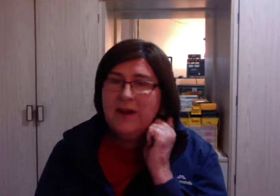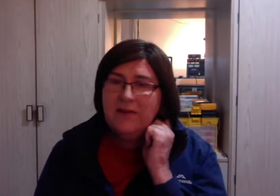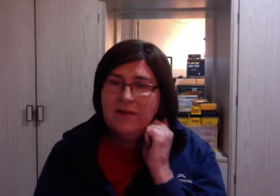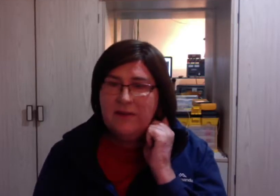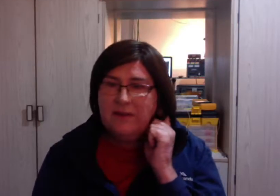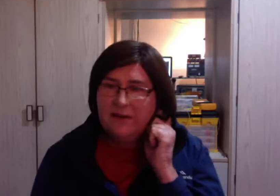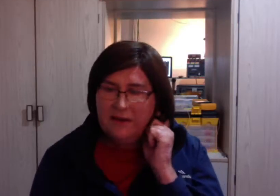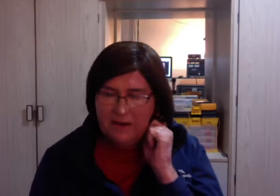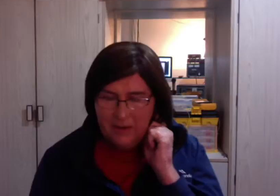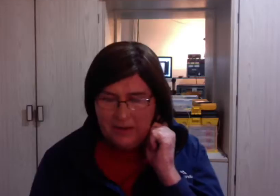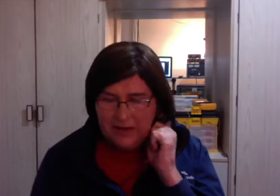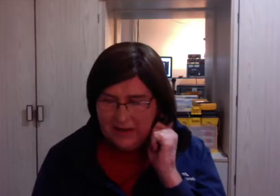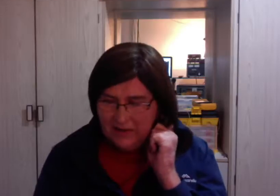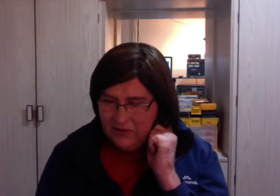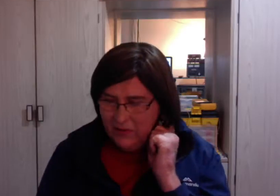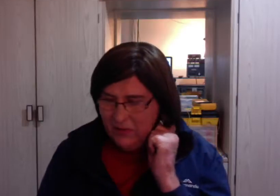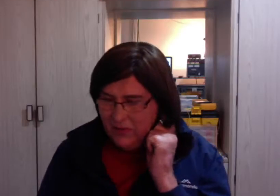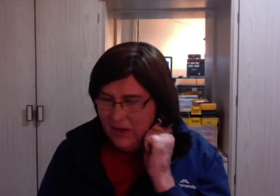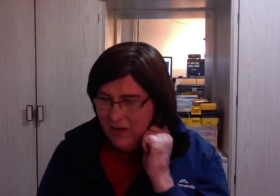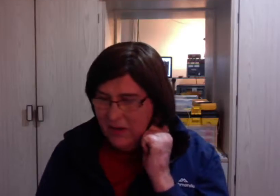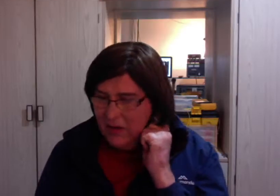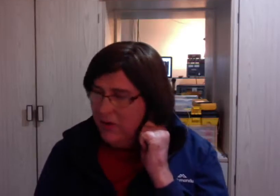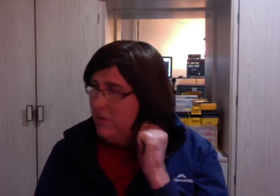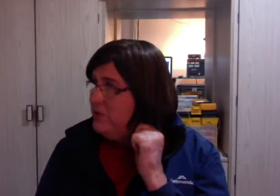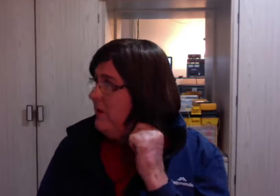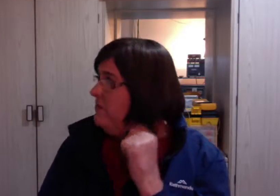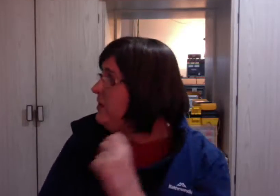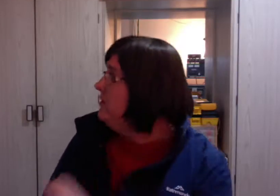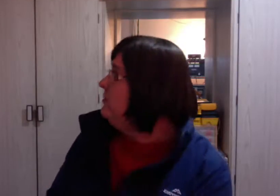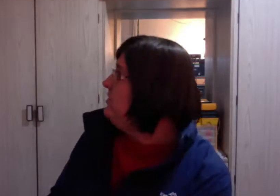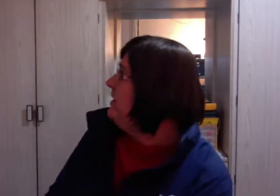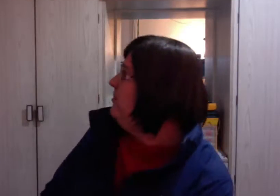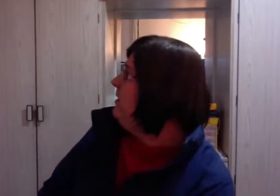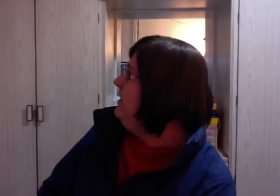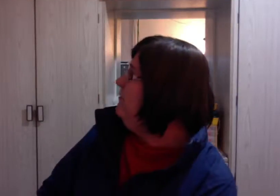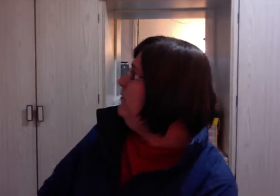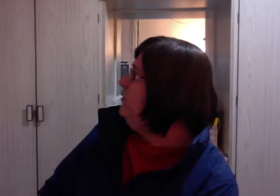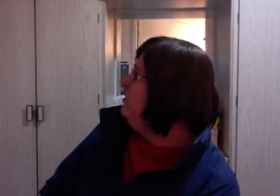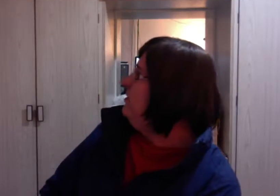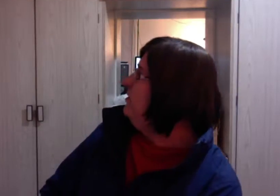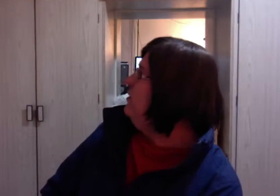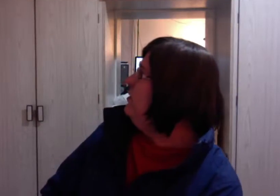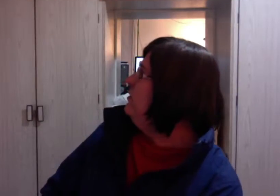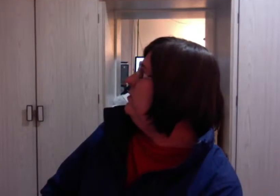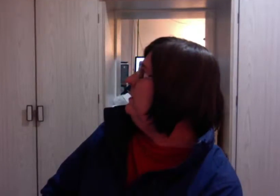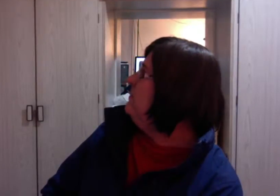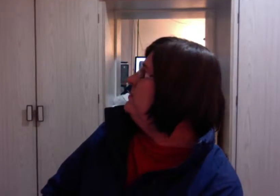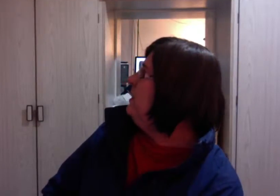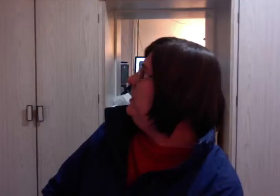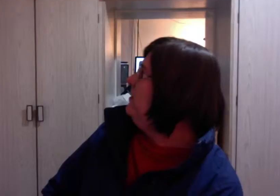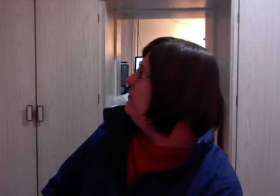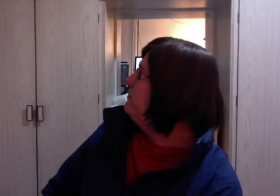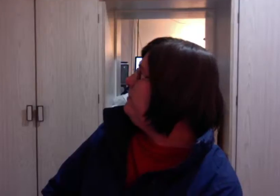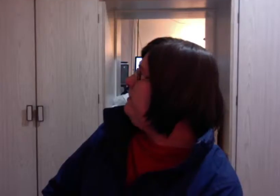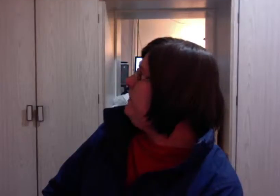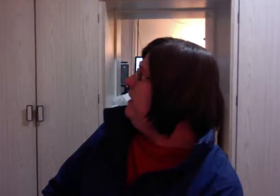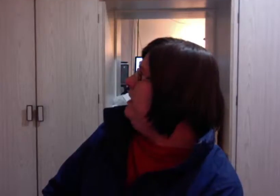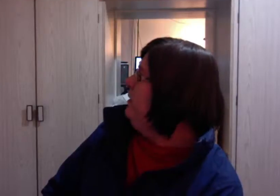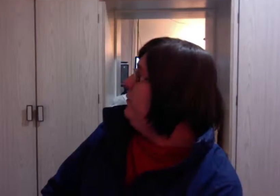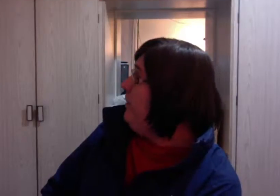gets going again soon as well. We do have towing training planned for, let me check. It's supposed